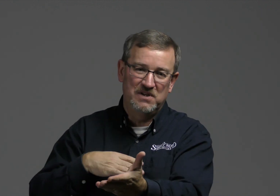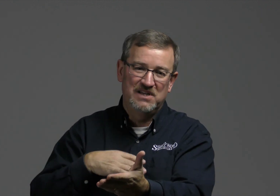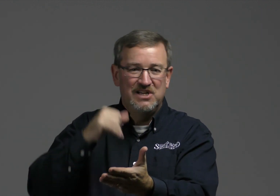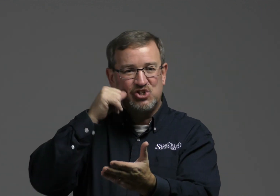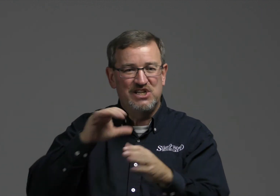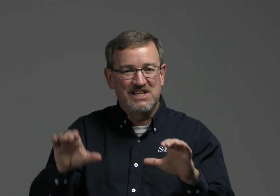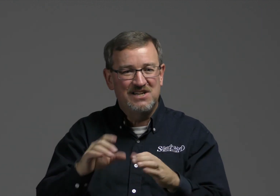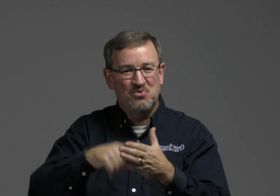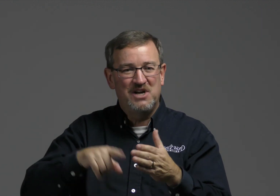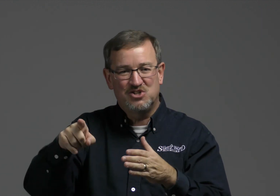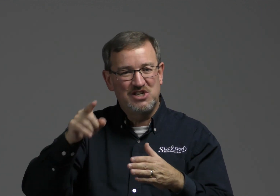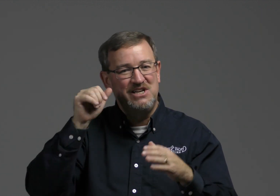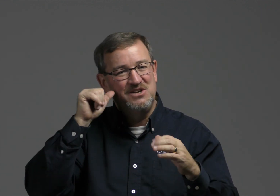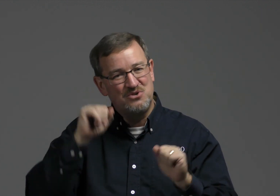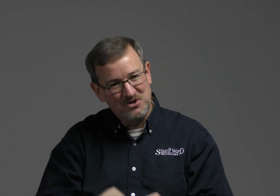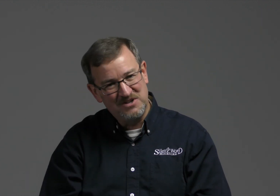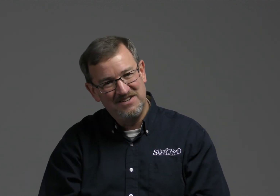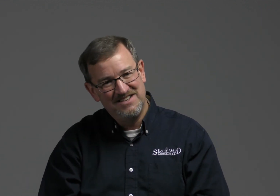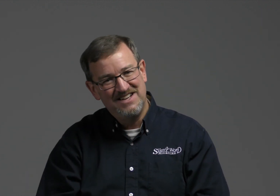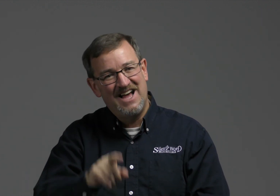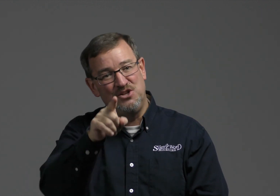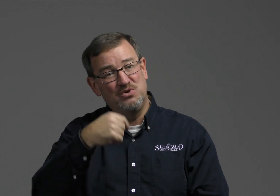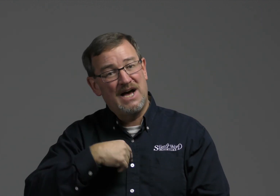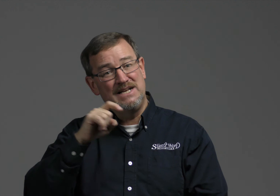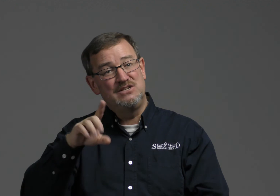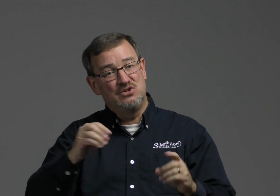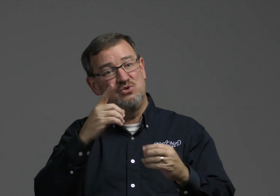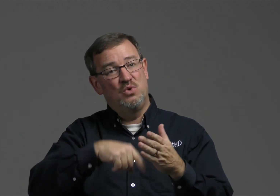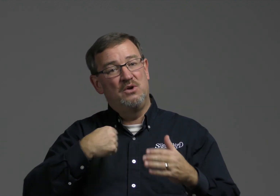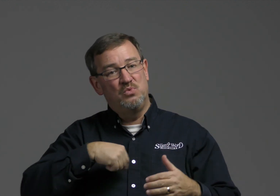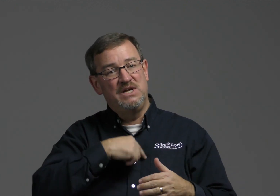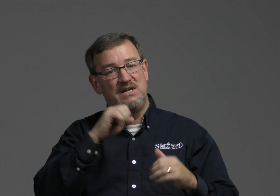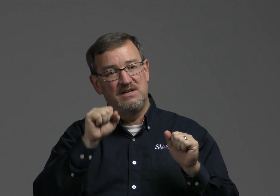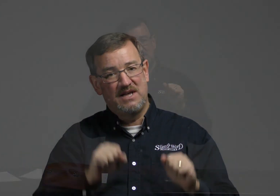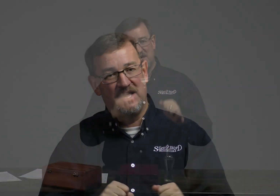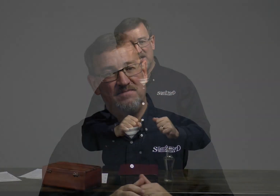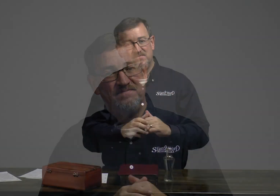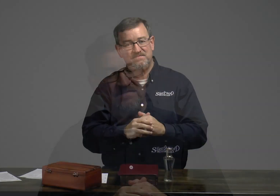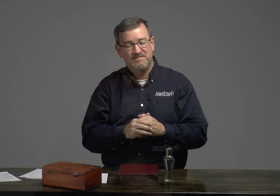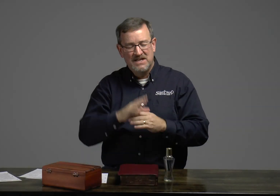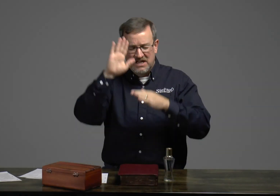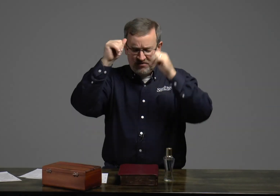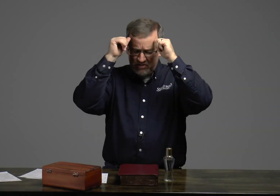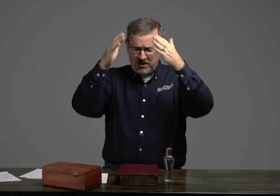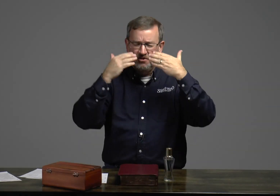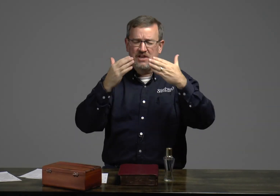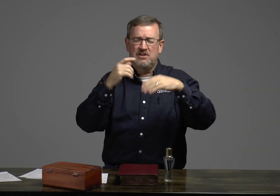woman. She did what she could. And you and I need to do what we can. Heavenly Father, thank you for